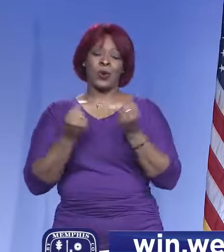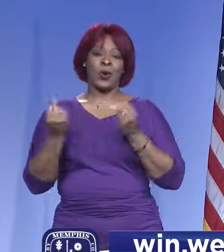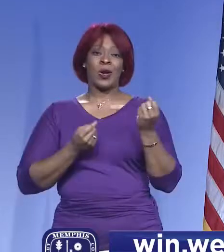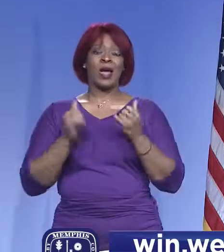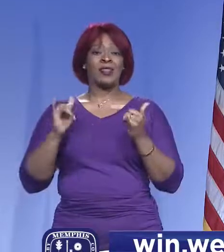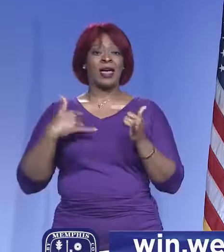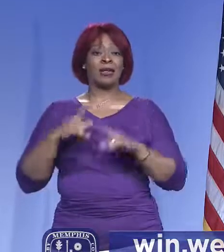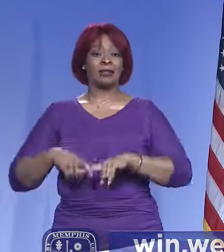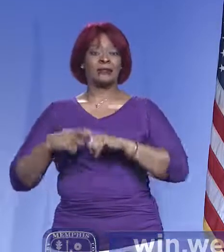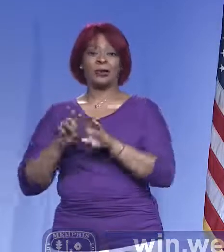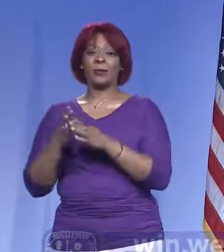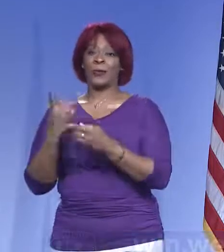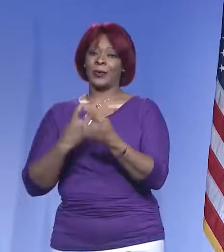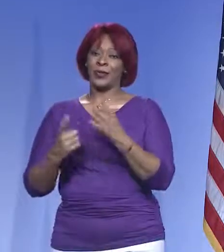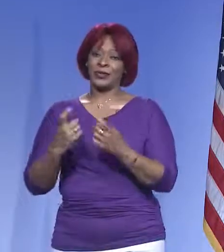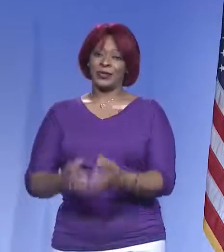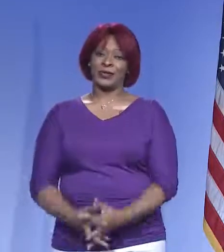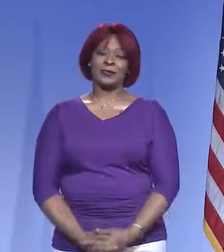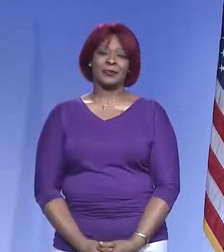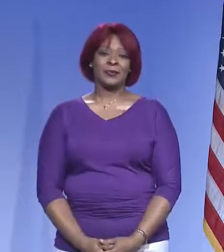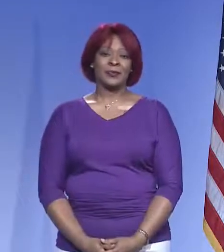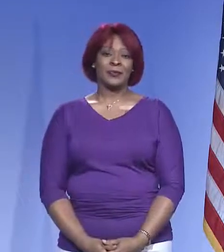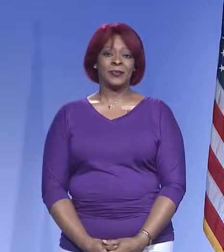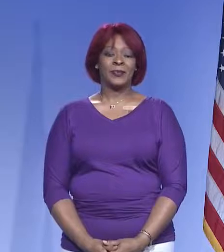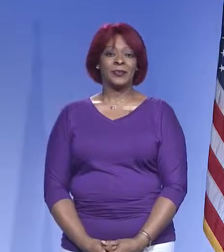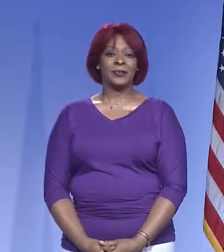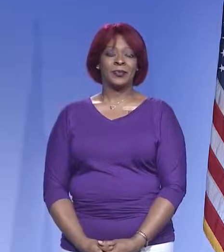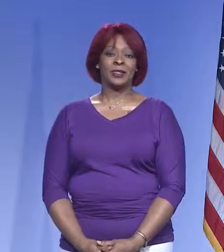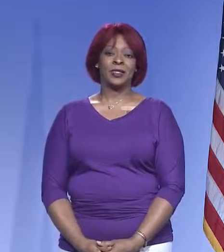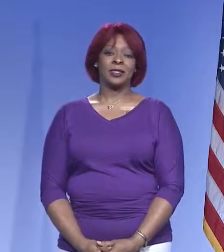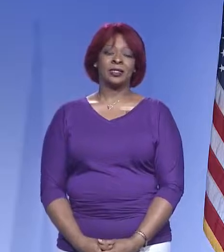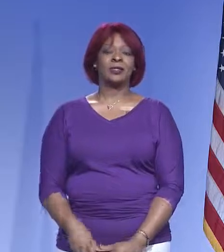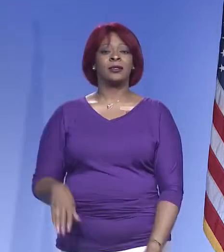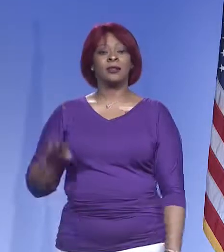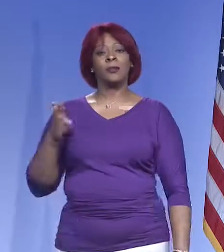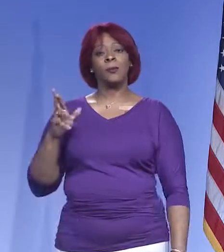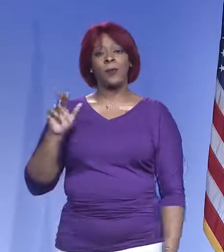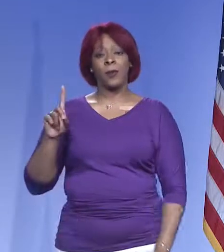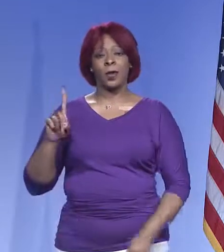that, I'll stop and take any questions you may have. Brad Broders, Local 24.